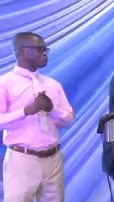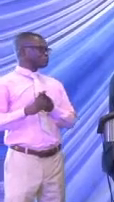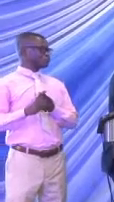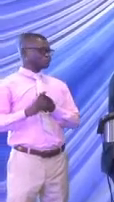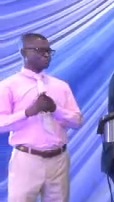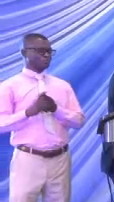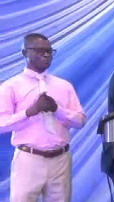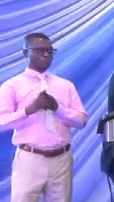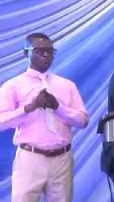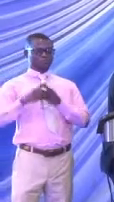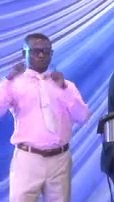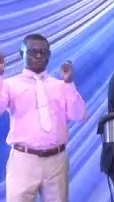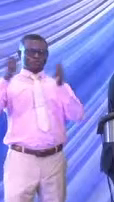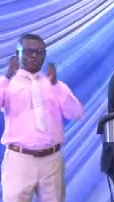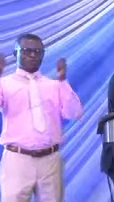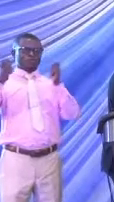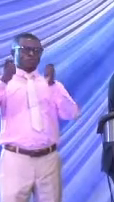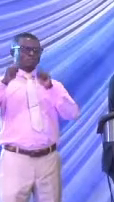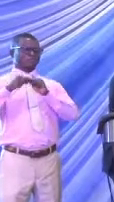the winning team,